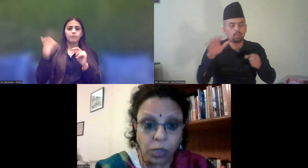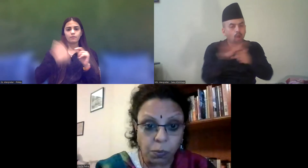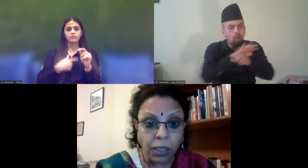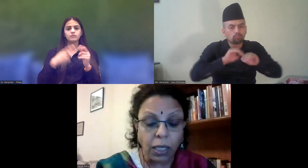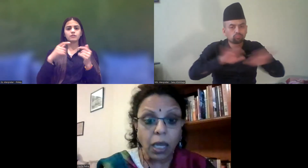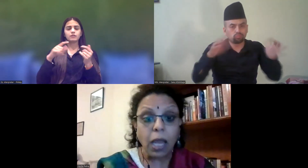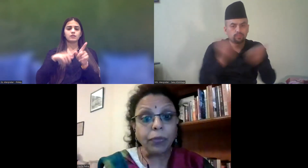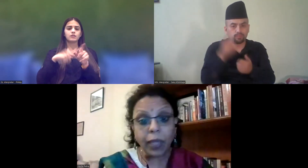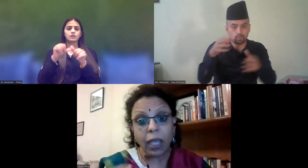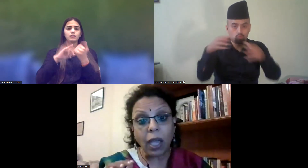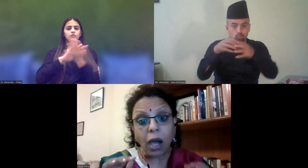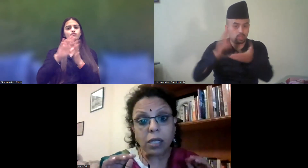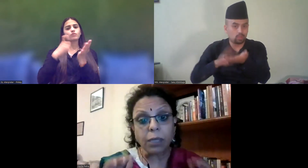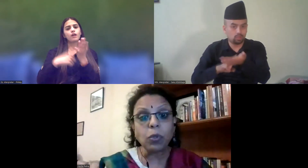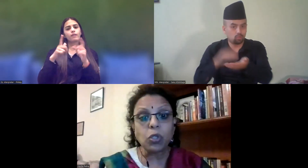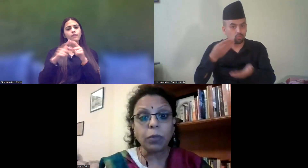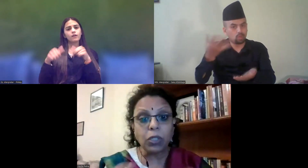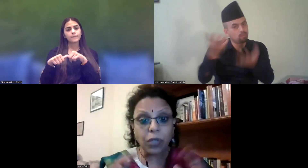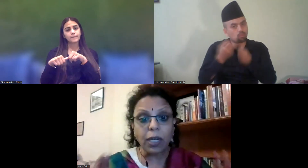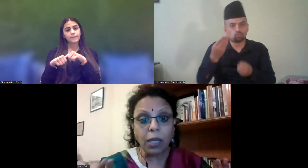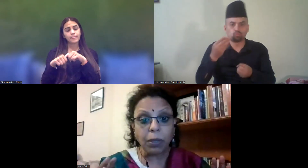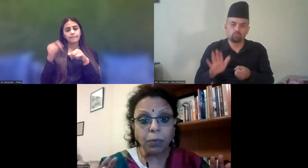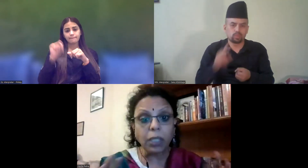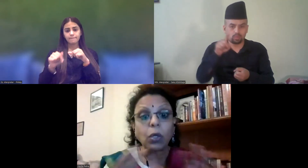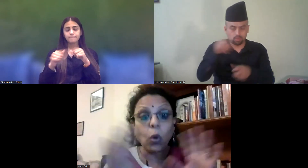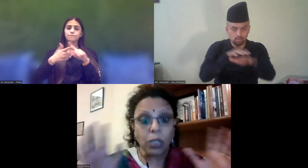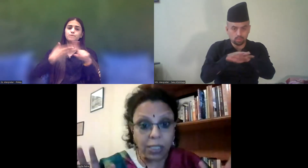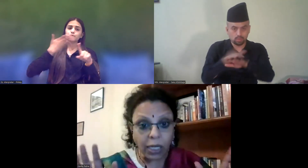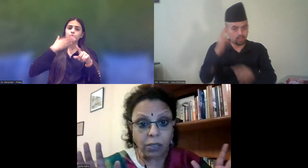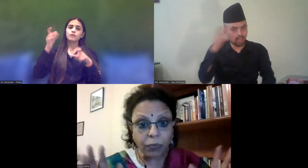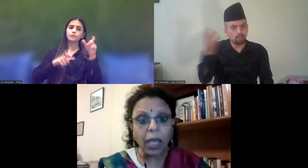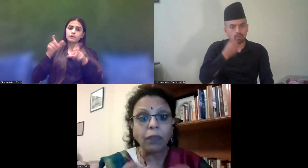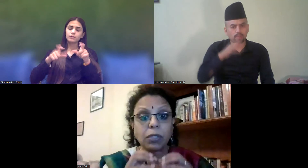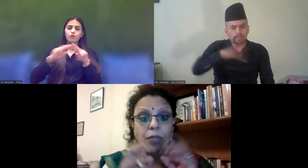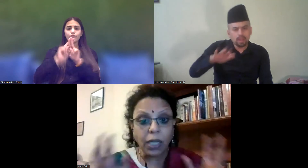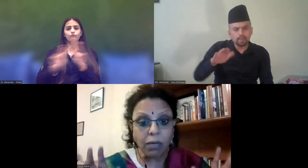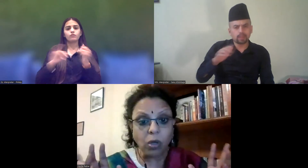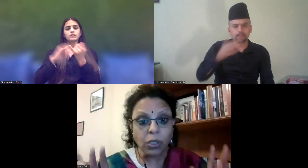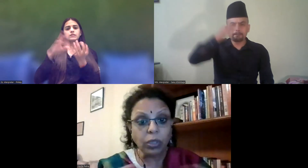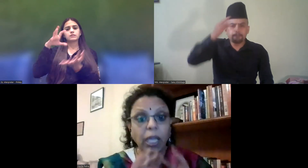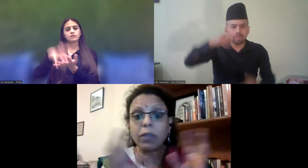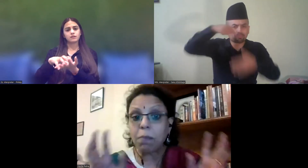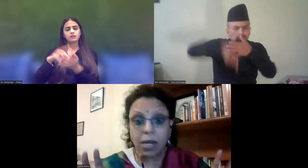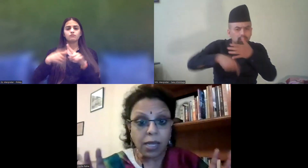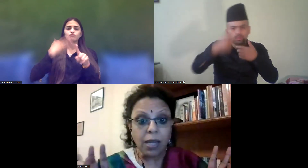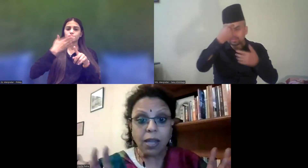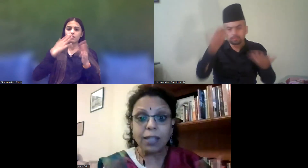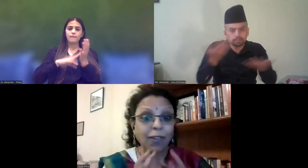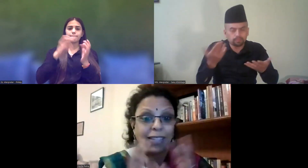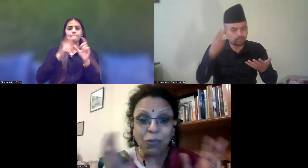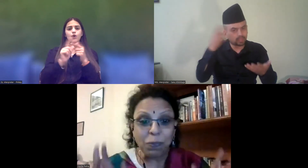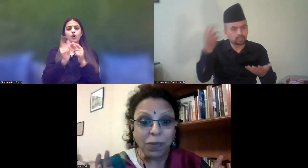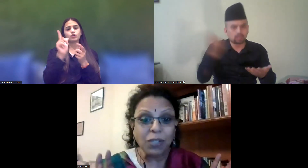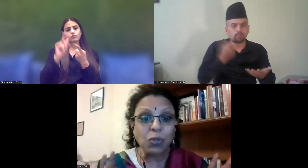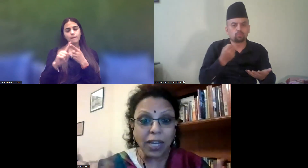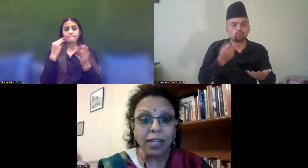Yashada who's speaking. They are supposed to be training people in the whole state. They have the training module, they have the money, they have